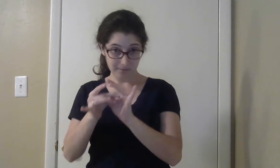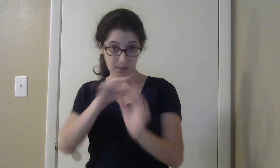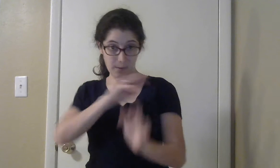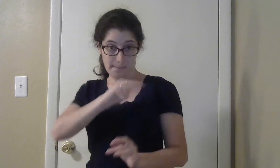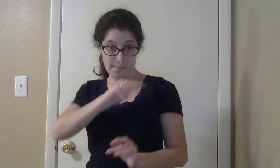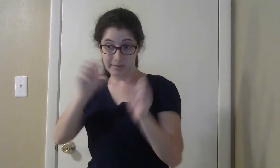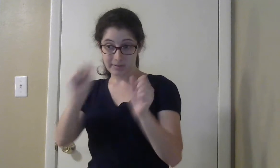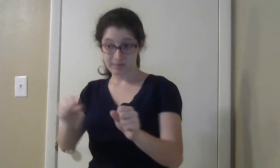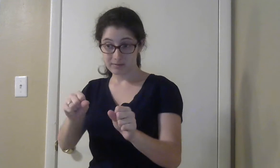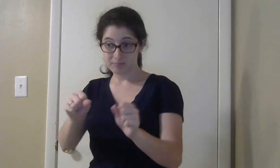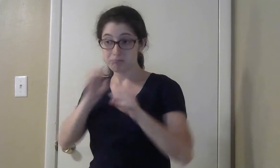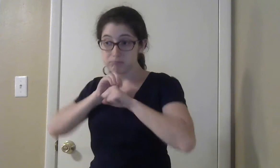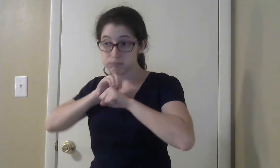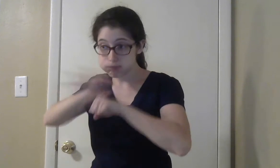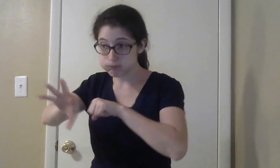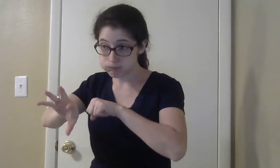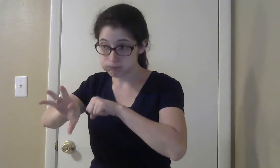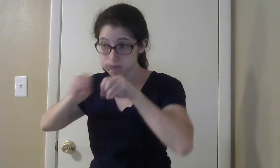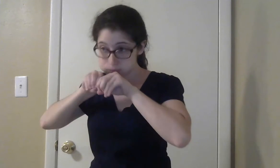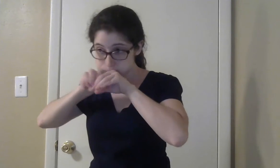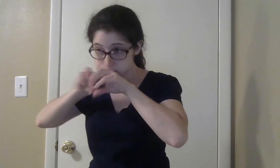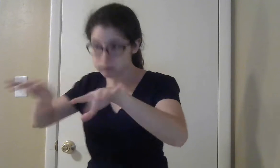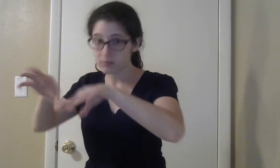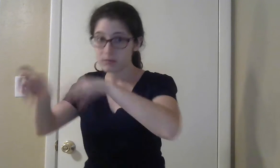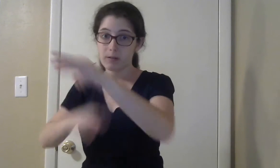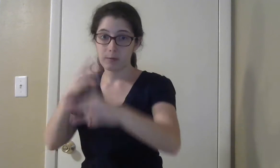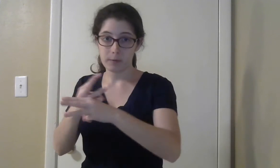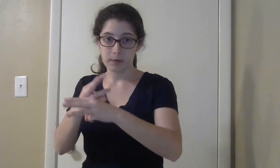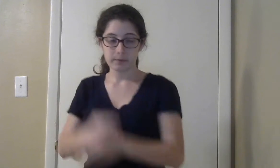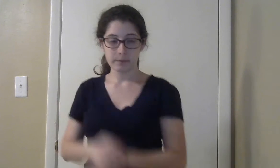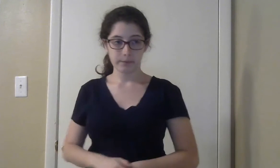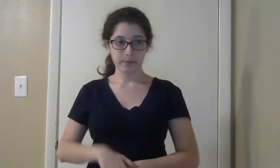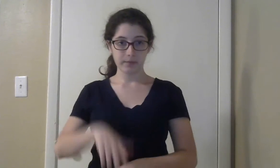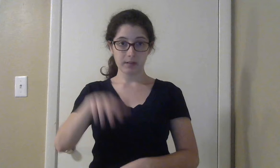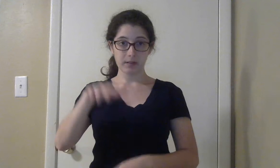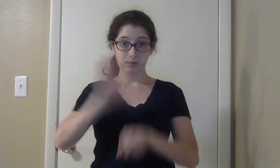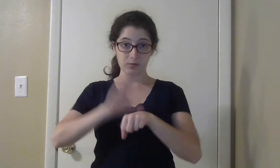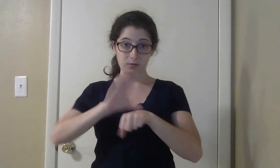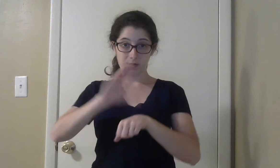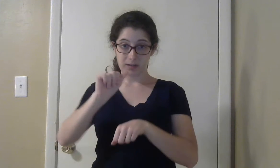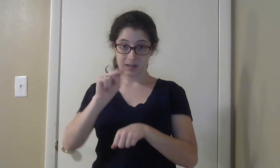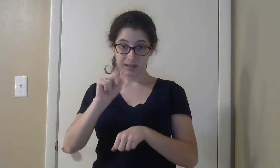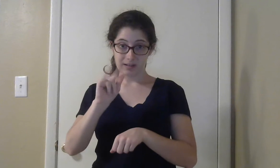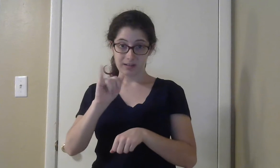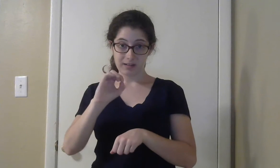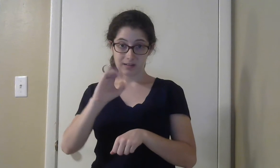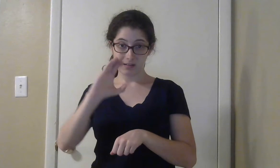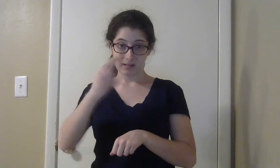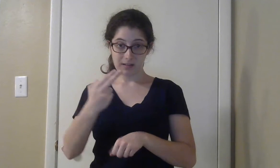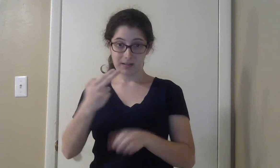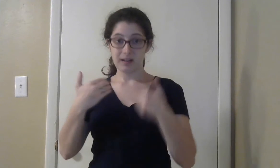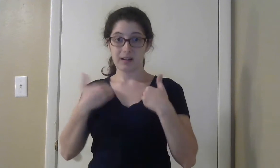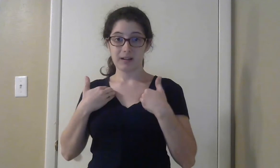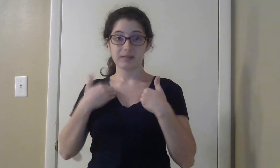there were in the church in Antioch prophets and teachers: Barnabas, Simeon, who was called Niger, Lucius of